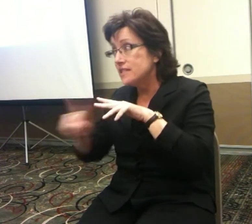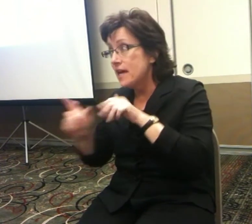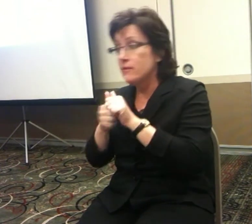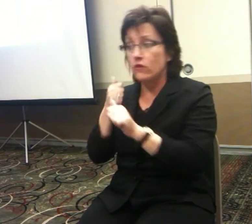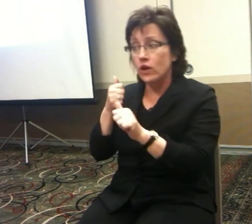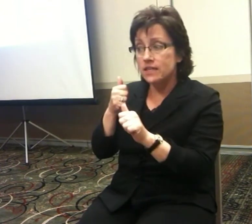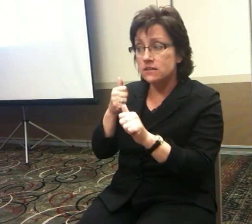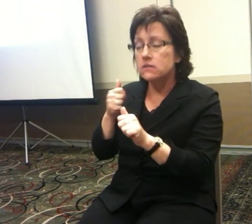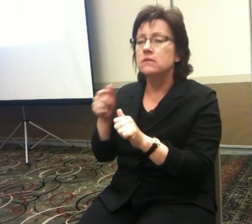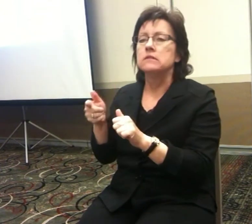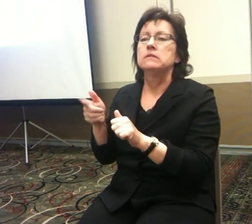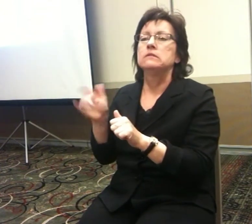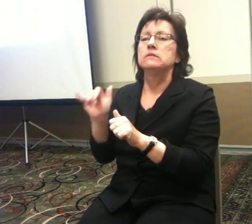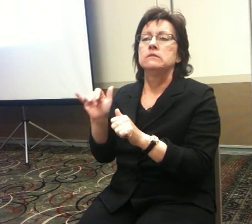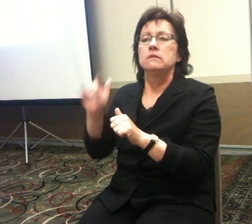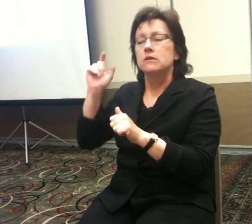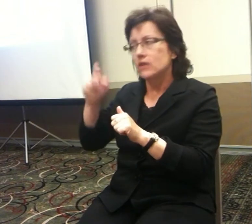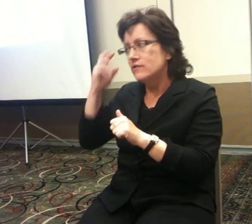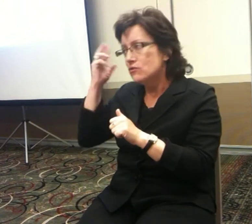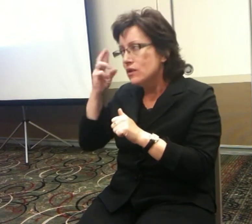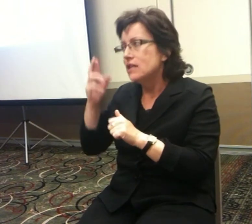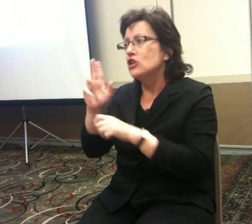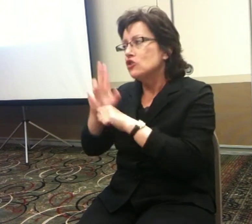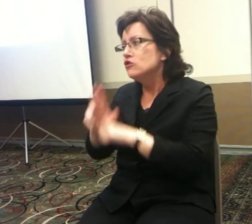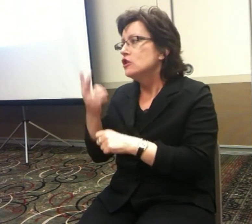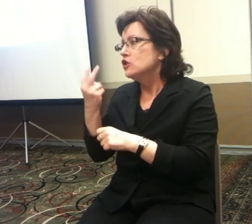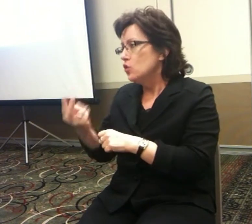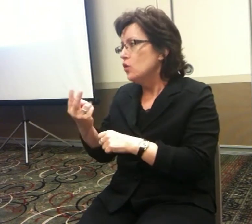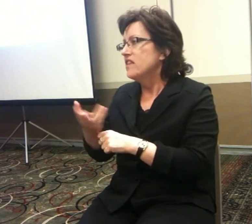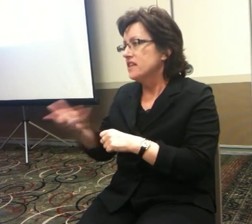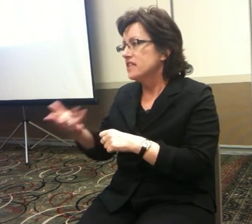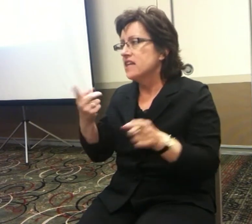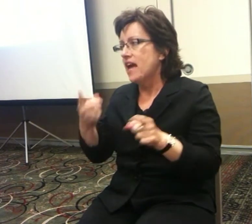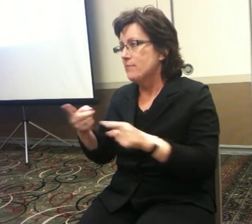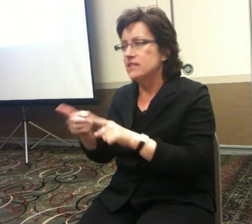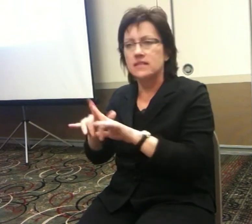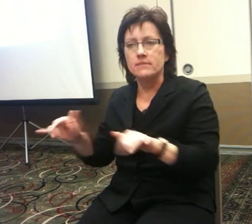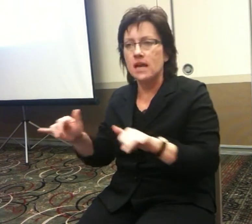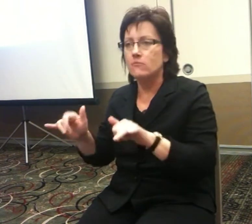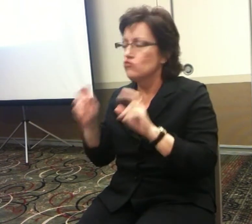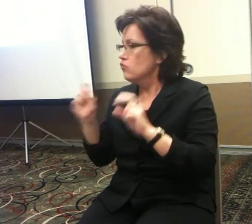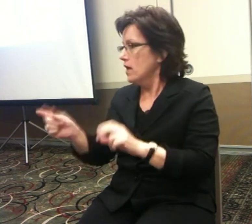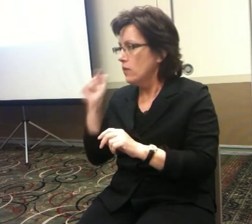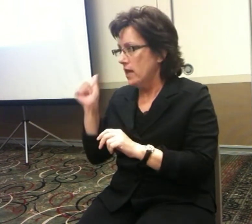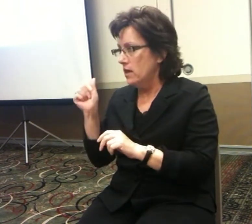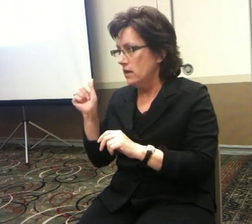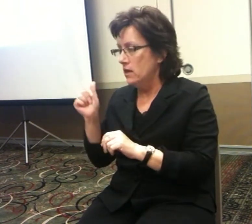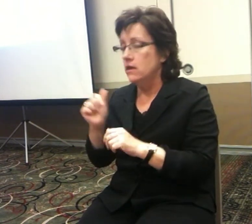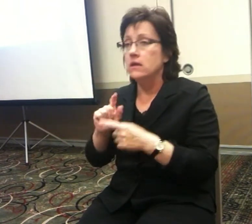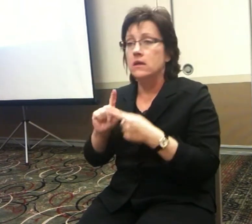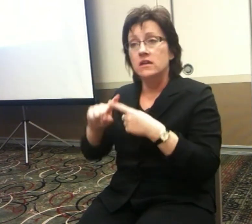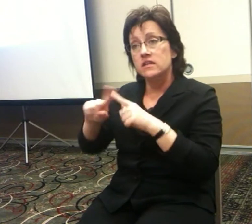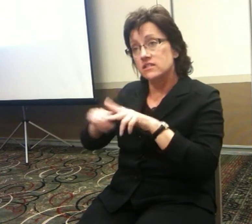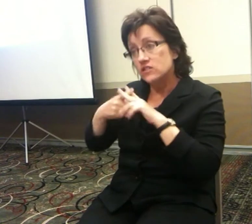that usually two things are going to happen simultaneously right off the bat. We're going to start teaching the child, if it's a